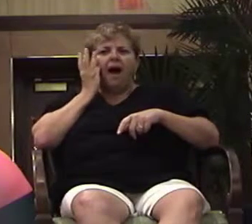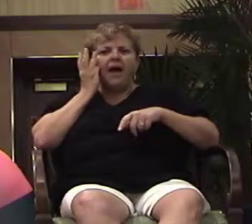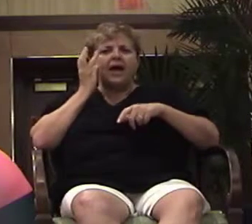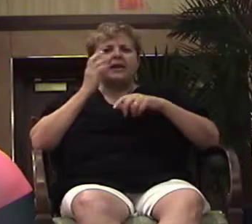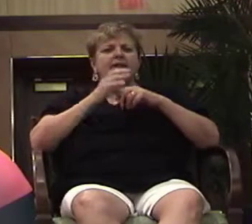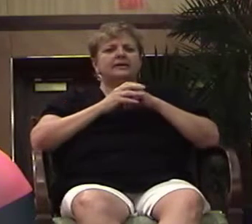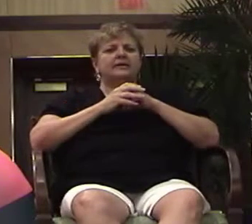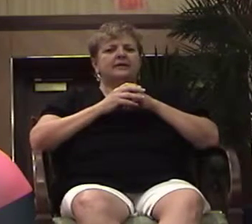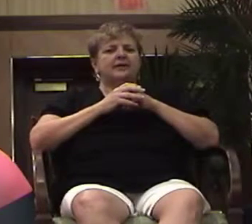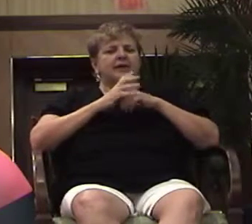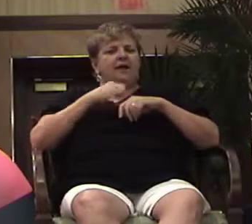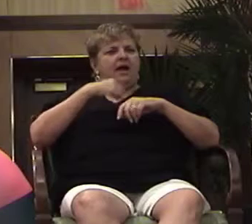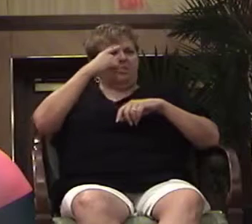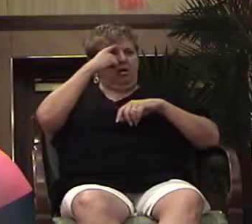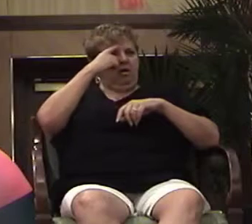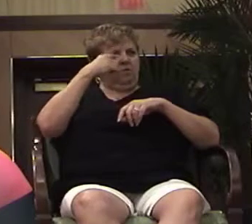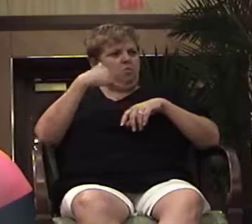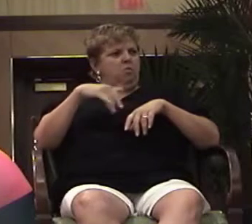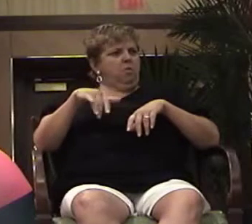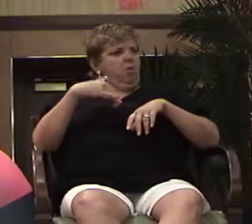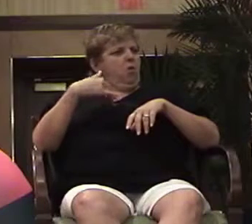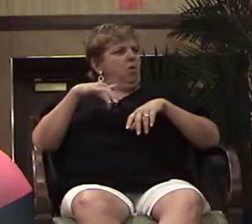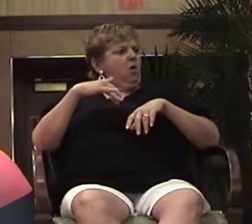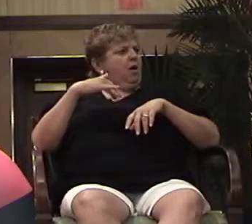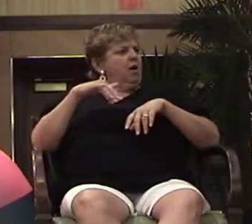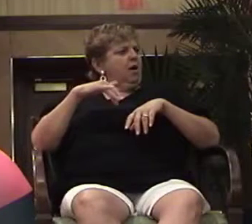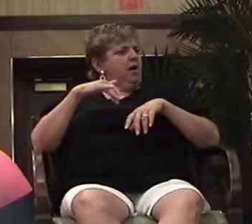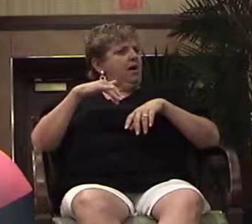I thought, boy, I wonder what that tastes like.